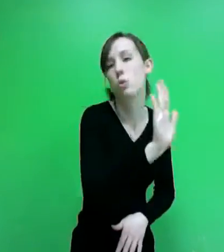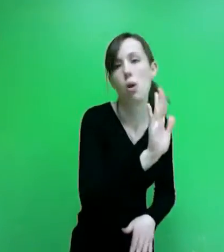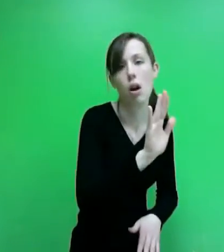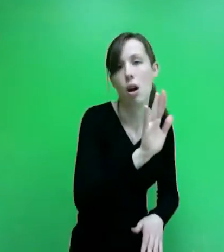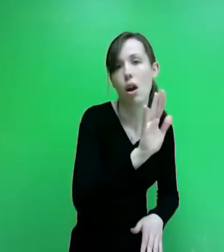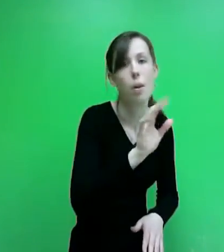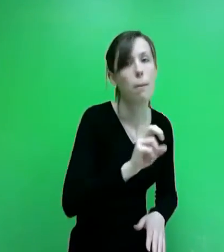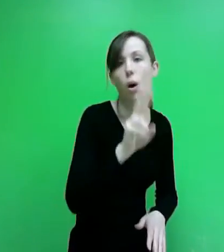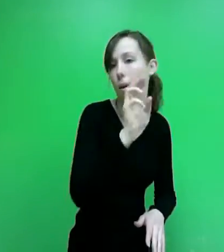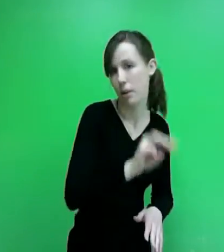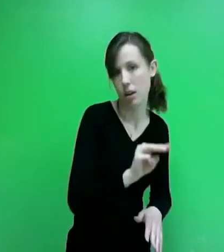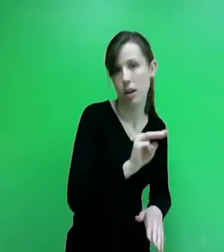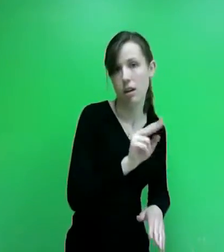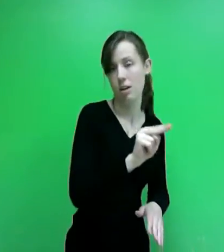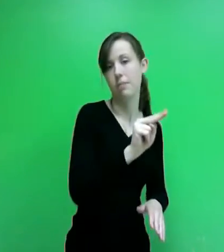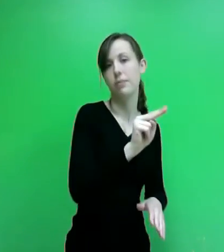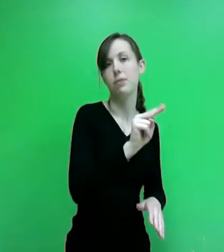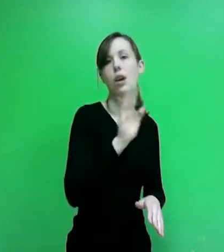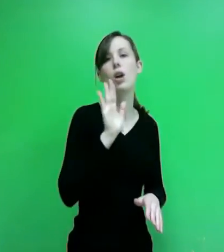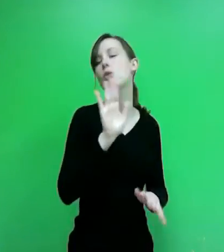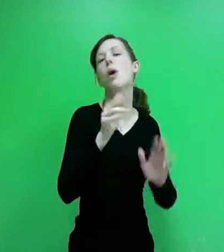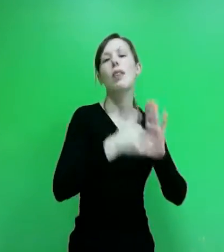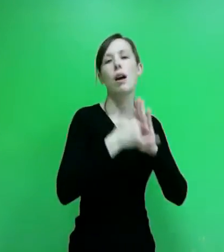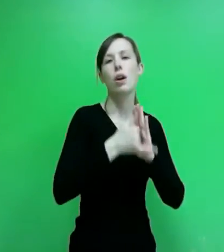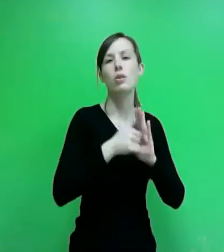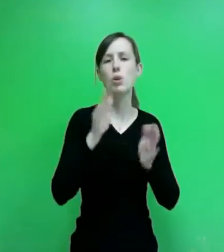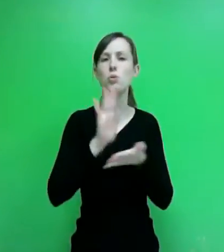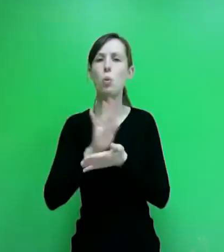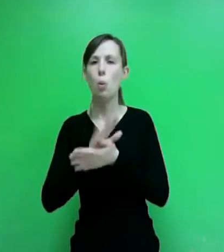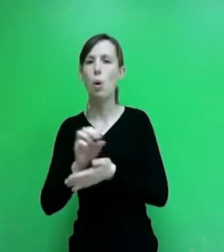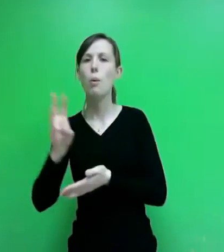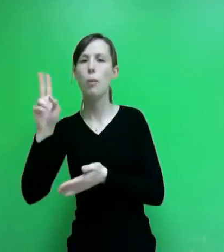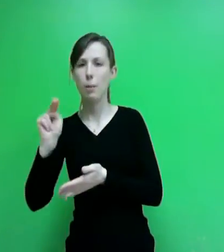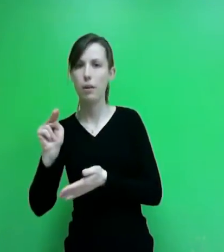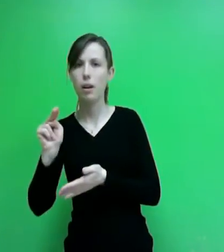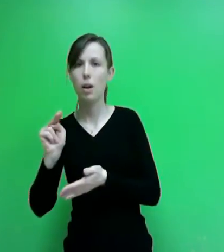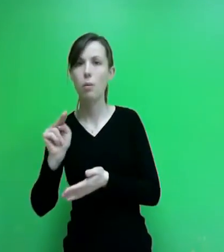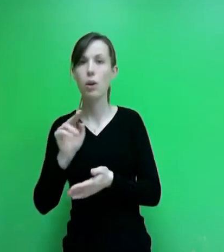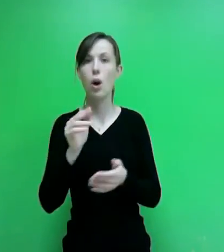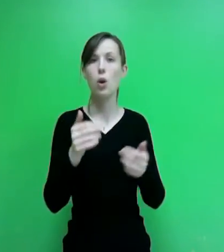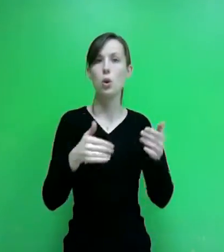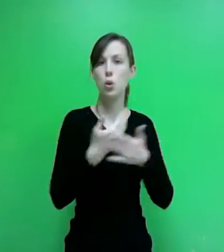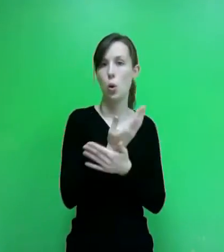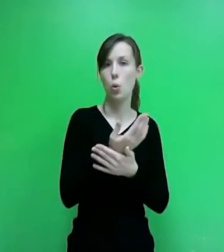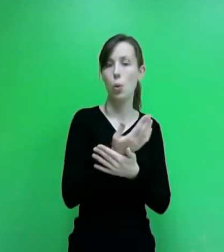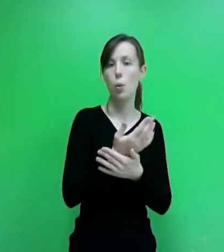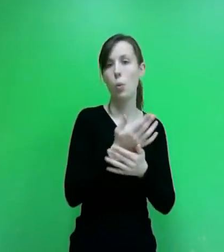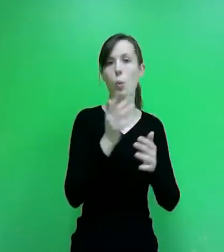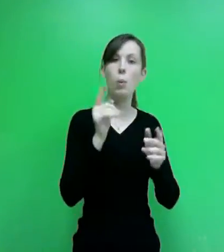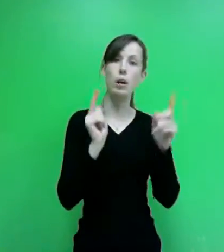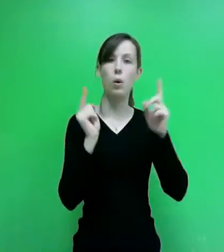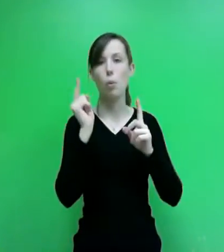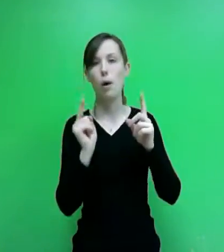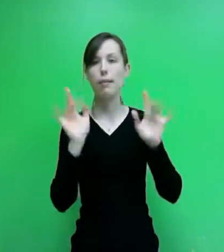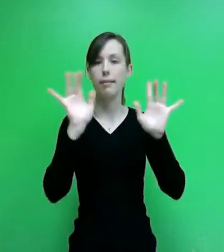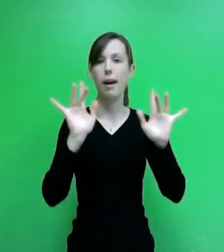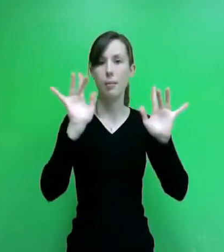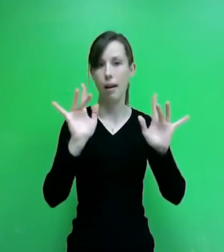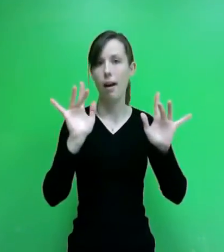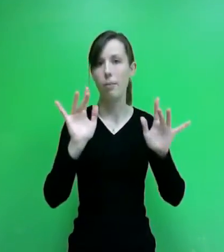Your lockers are school property. With our new one-to-one laptop initiative, which you guys are all listening on your laptops to this